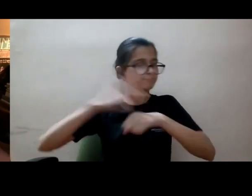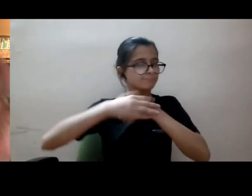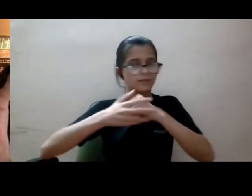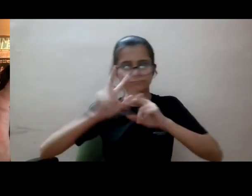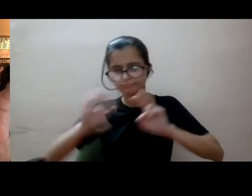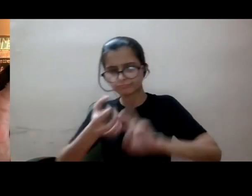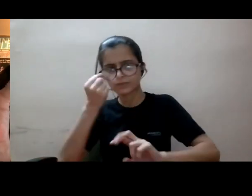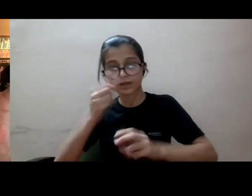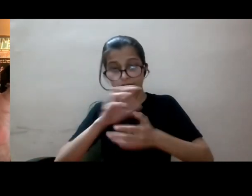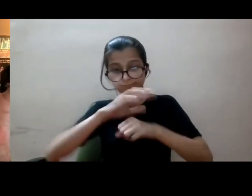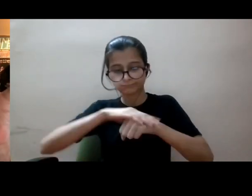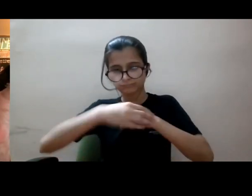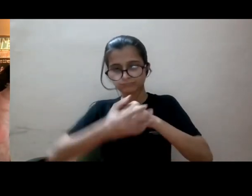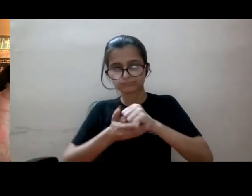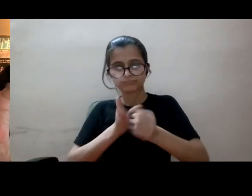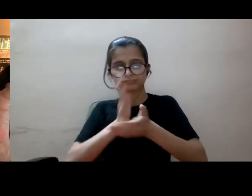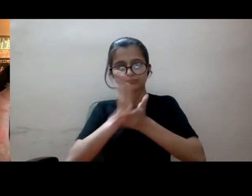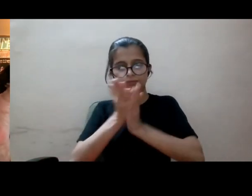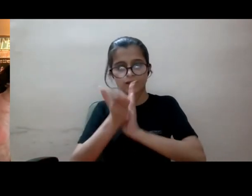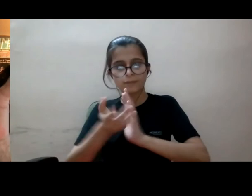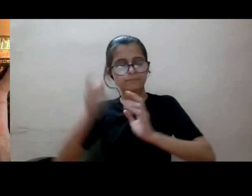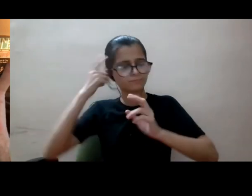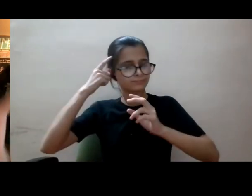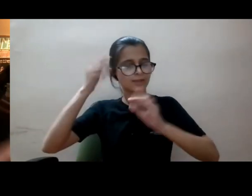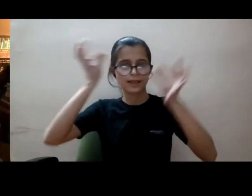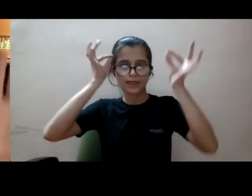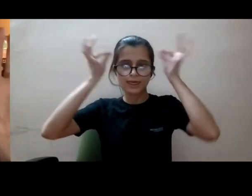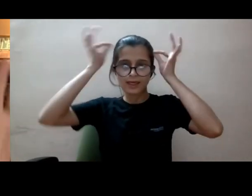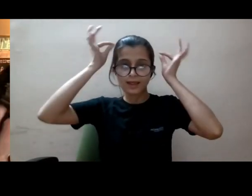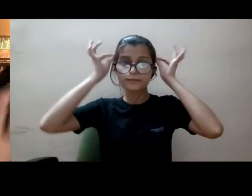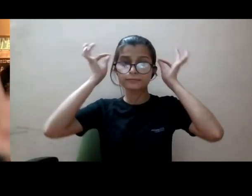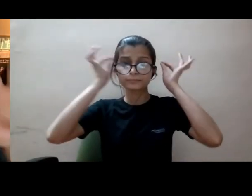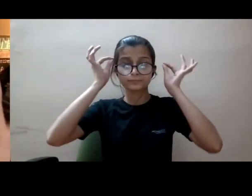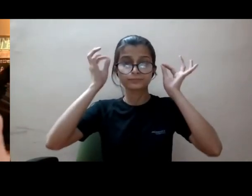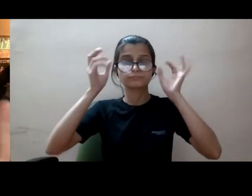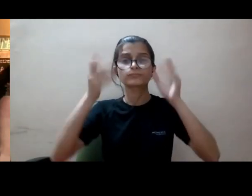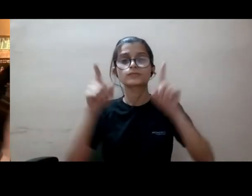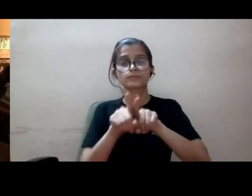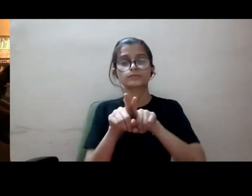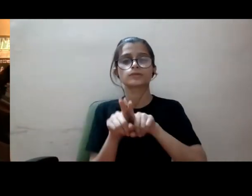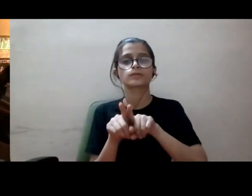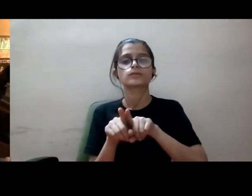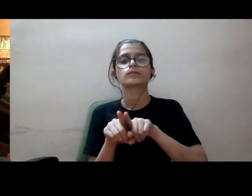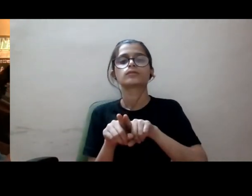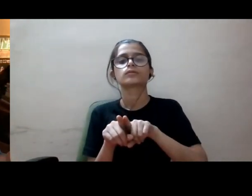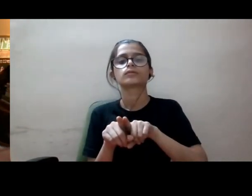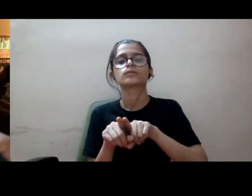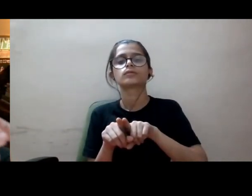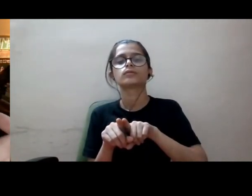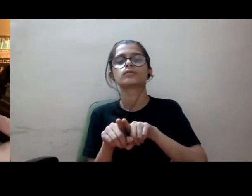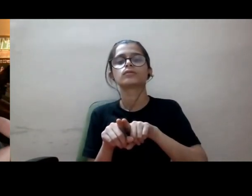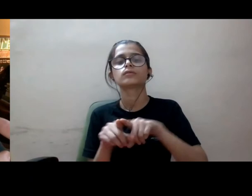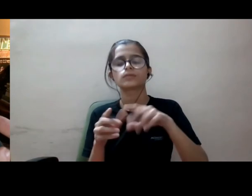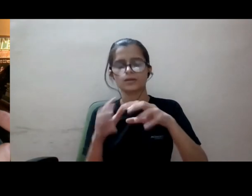fact, to use an electrical metaphor, rewire themselves, that parts